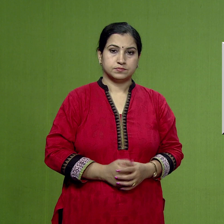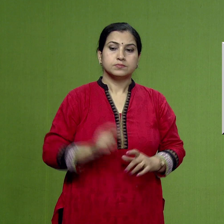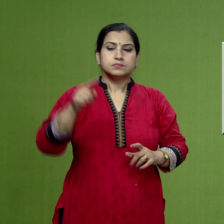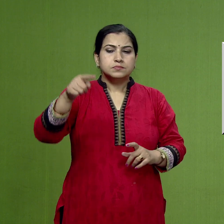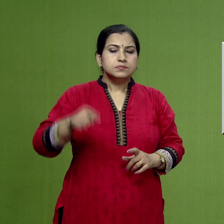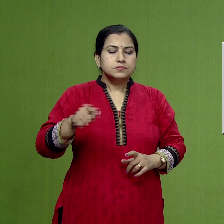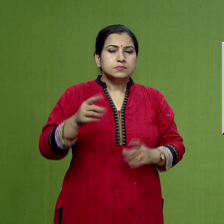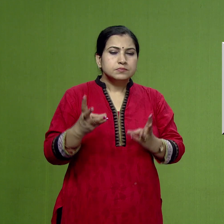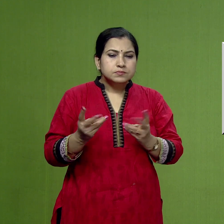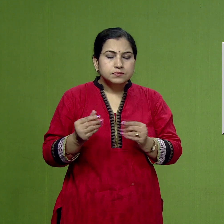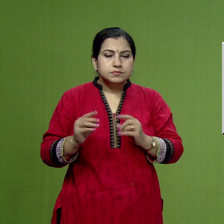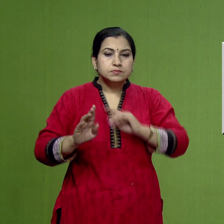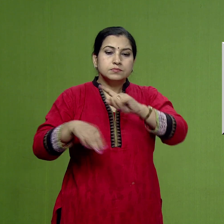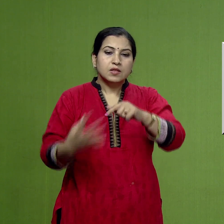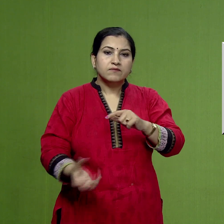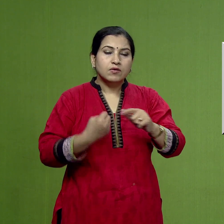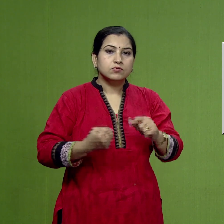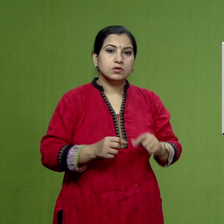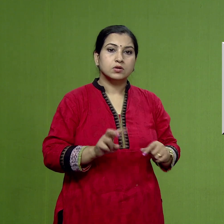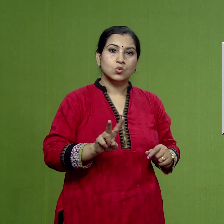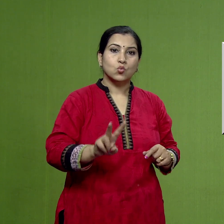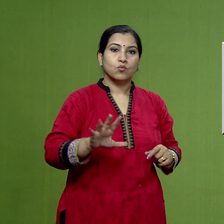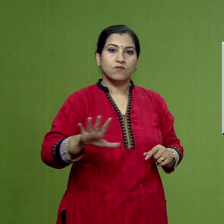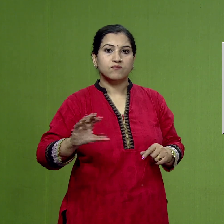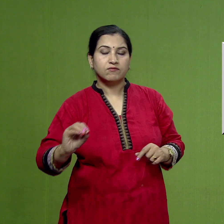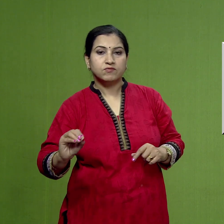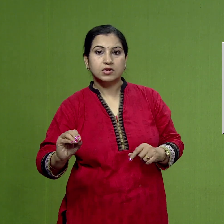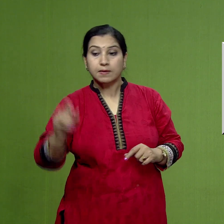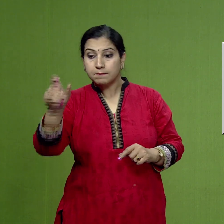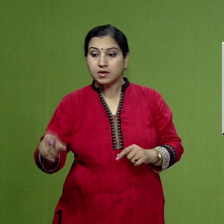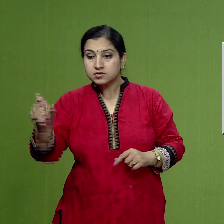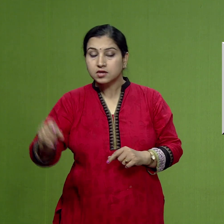That is equal to 250 persons per square kilometer.